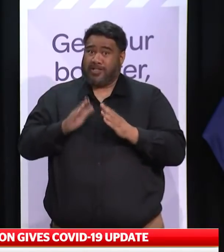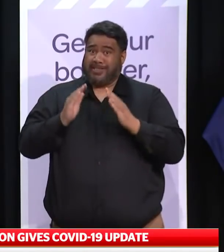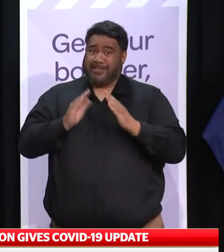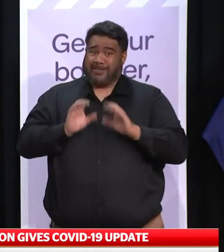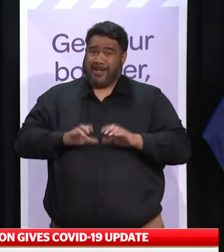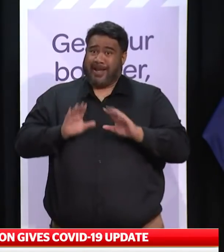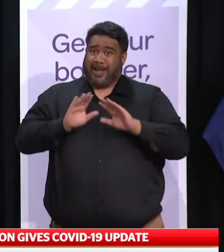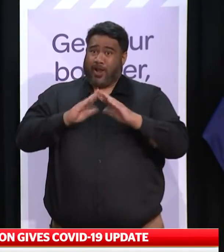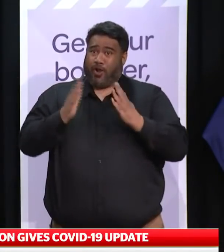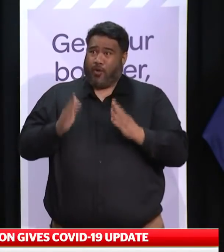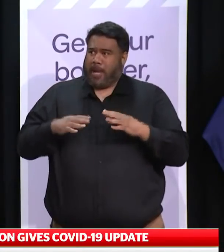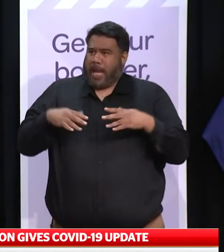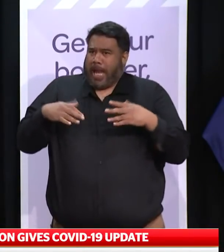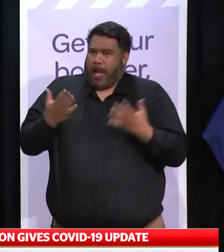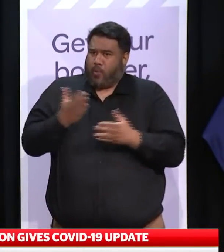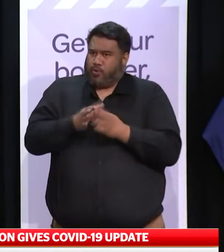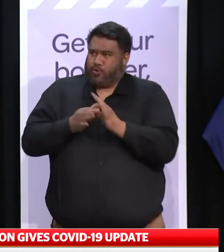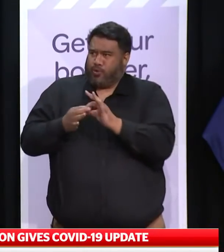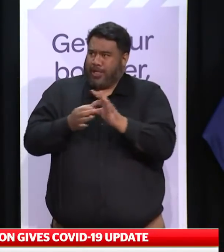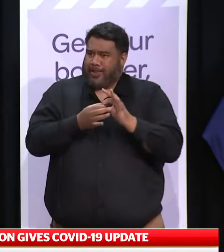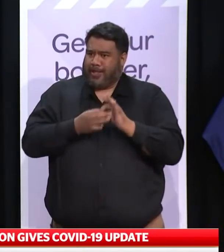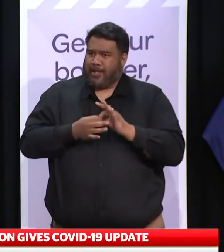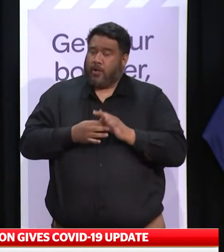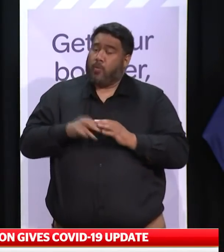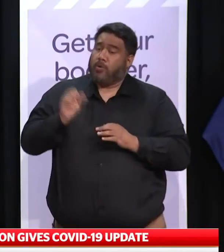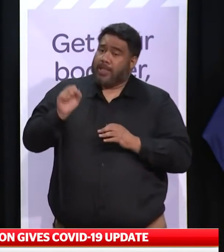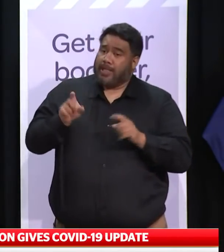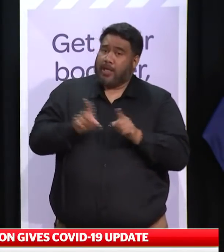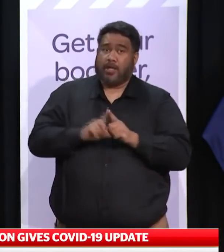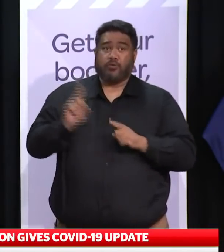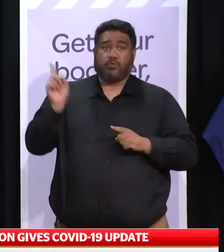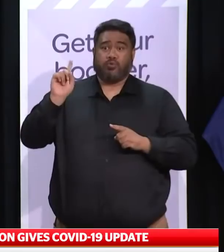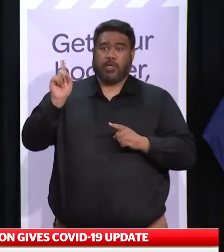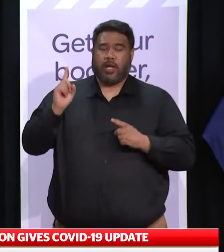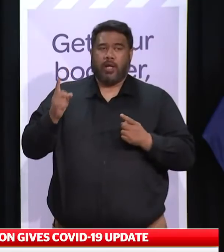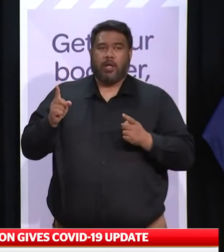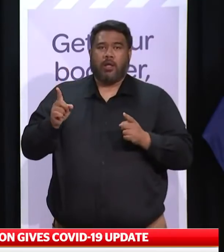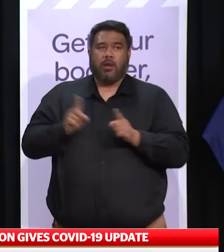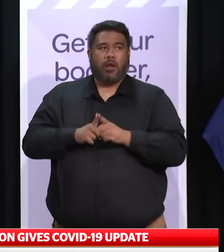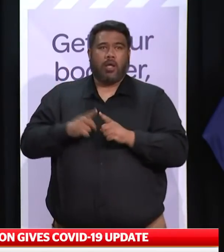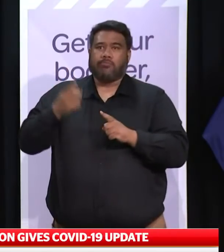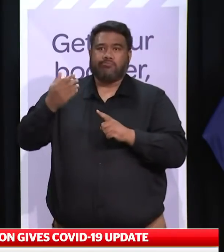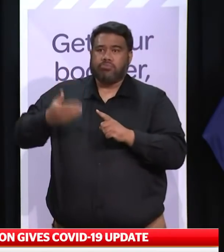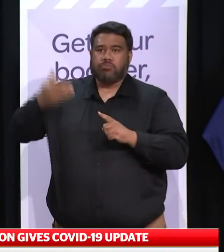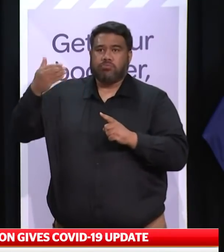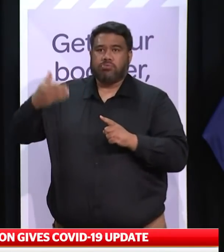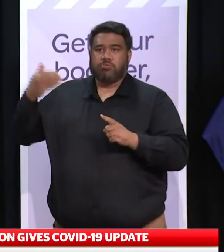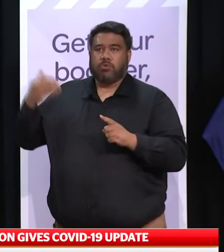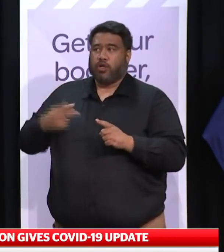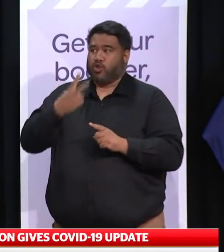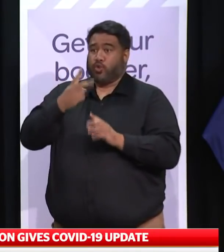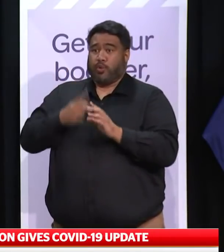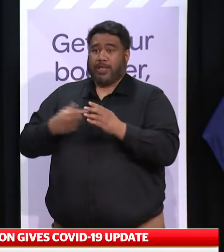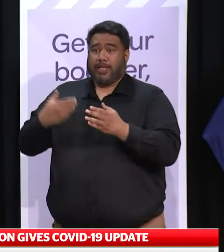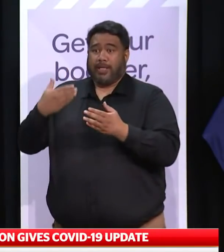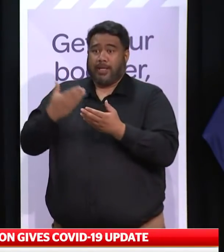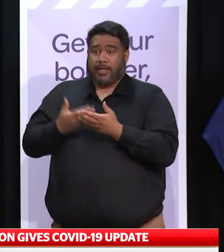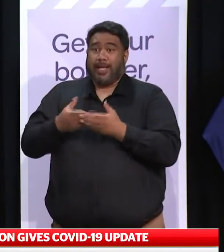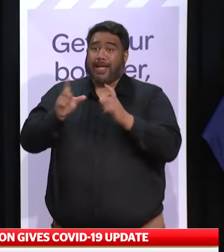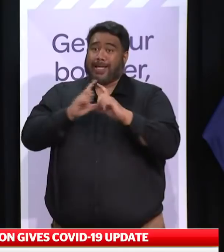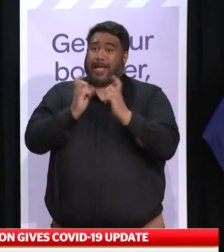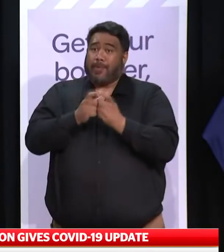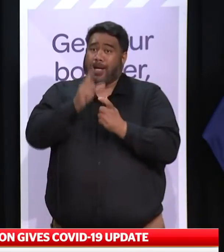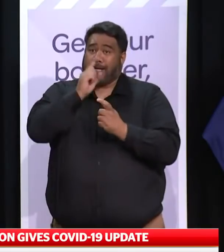part of that question, yes. And as we did today, and as we have done many times over the course of the last 2 years, Cabinet has used